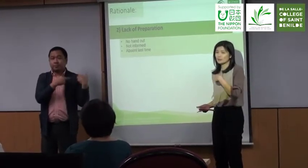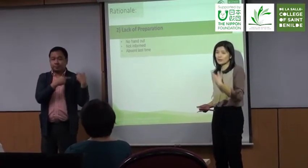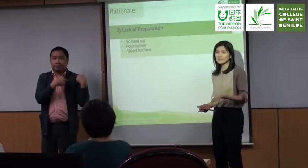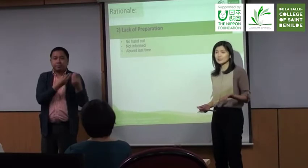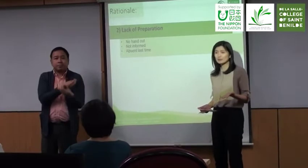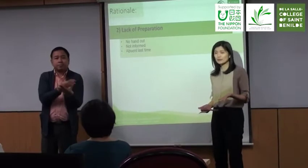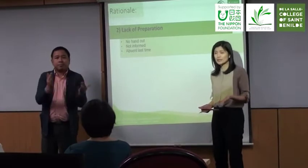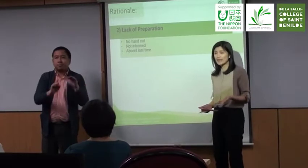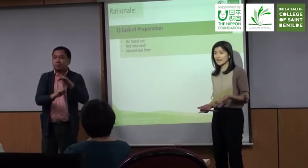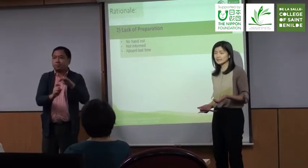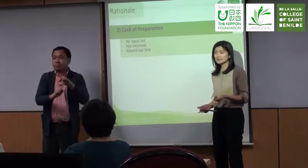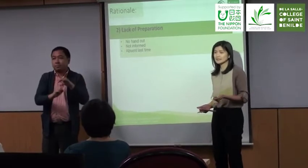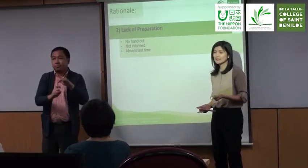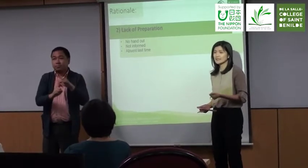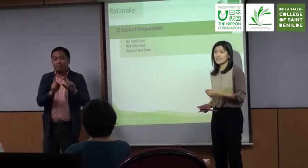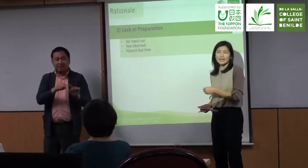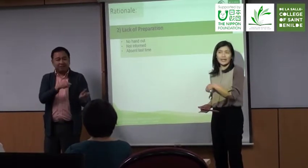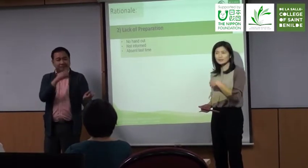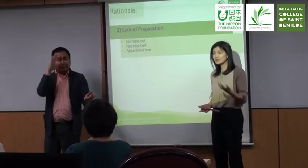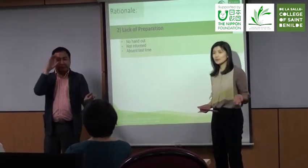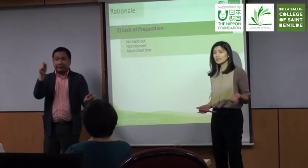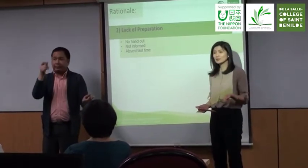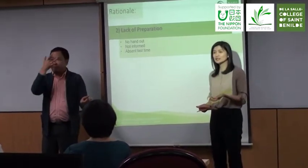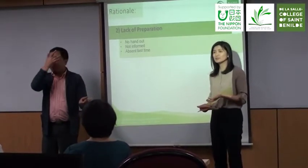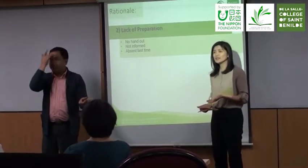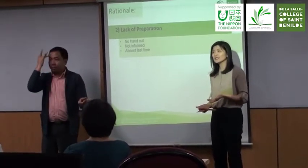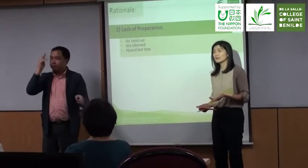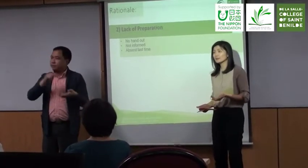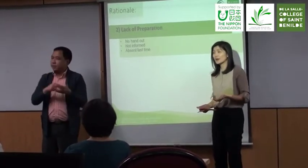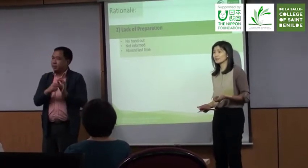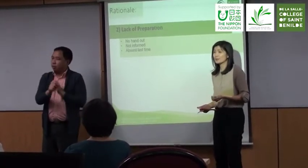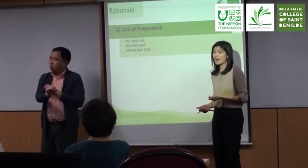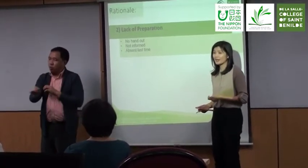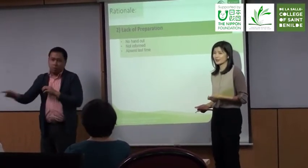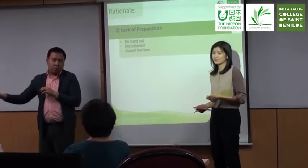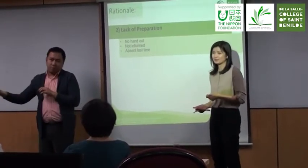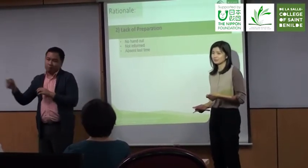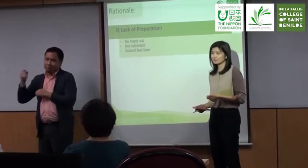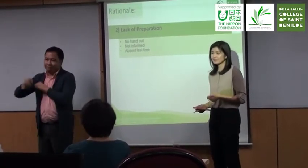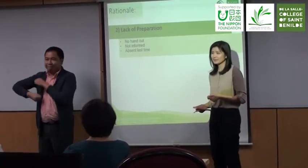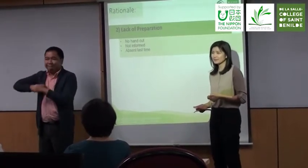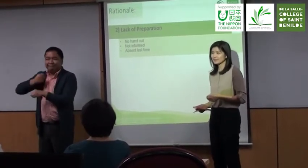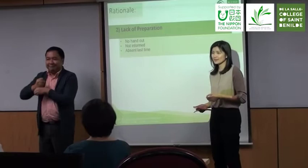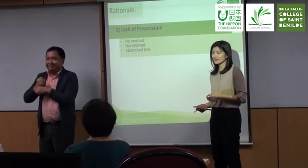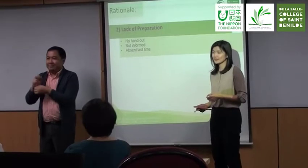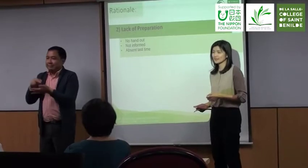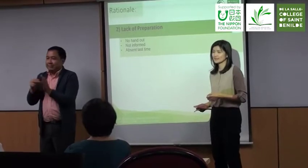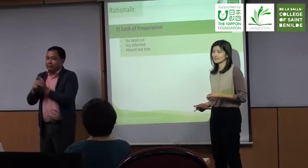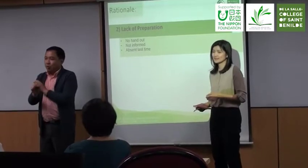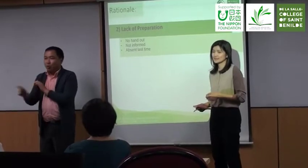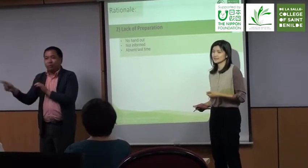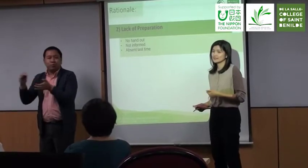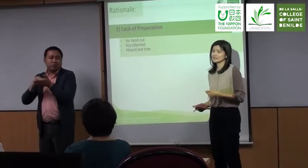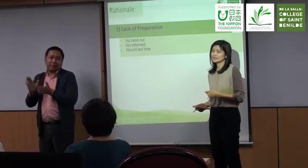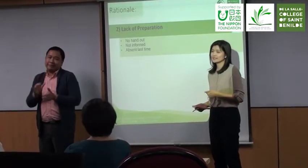So if the president would forget, everybody will be unprepared.